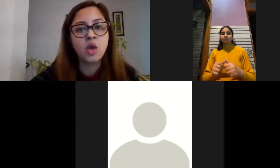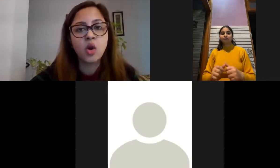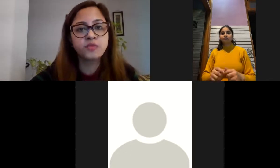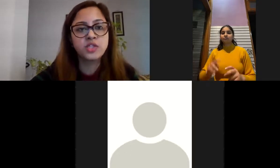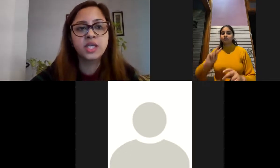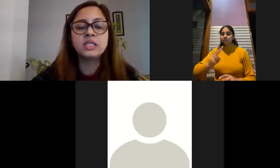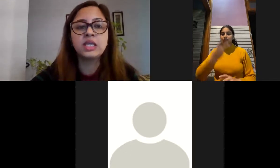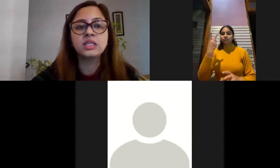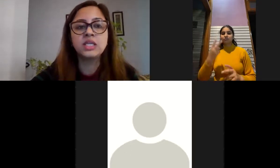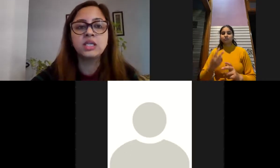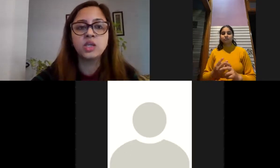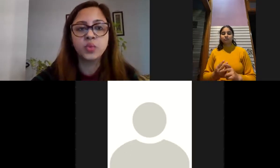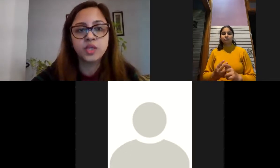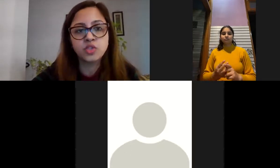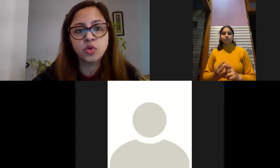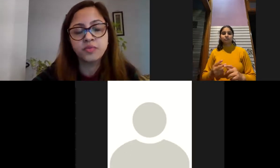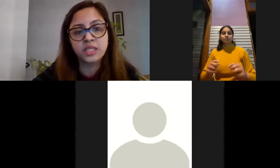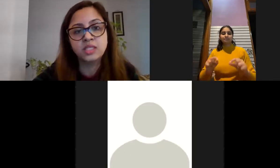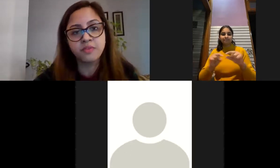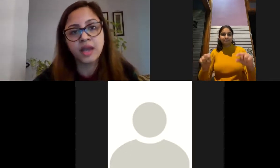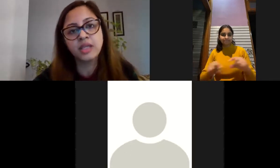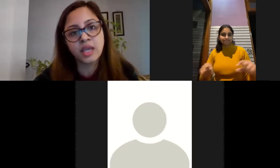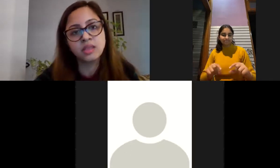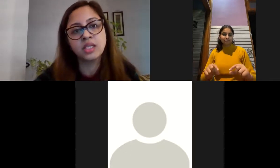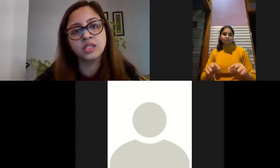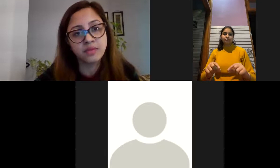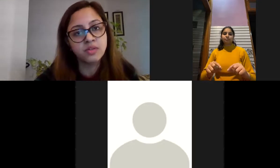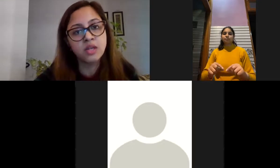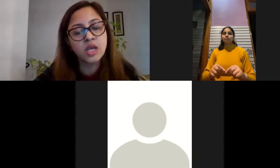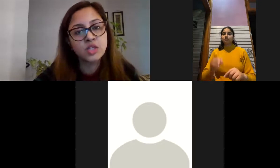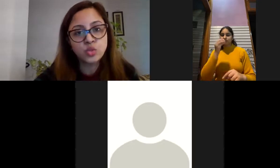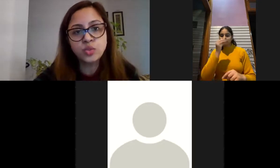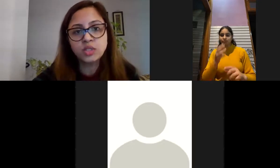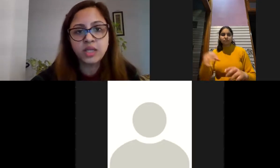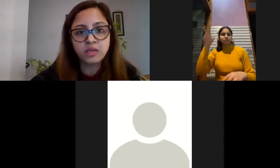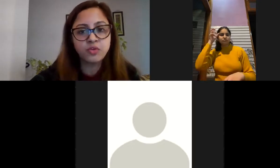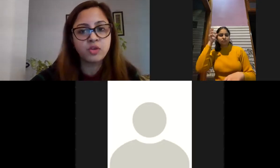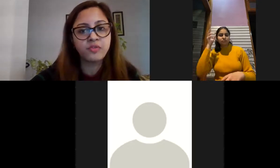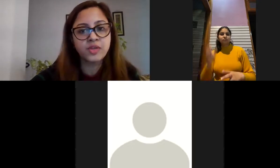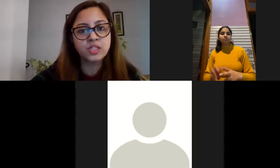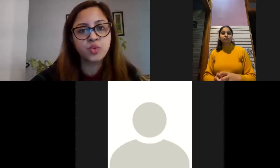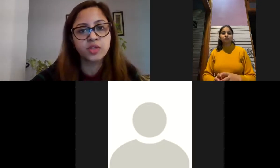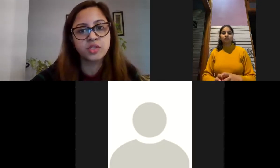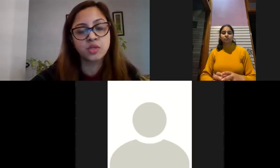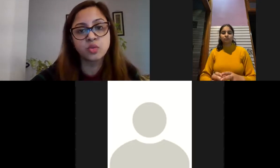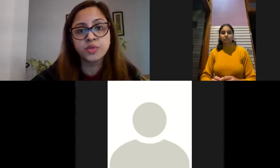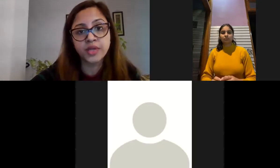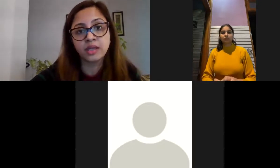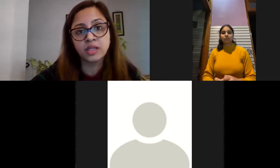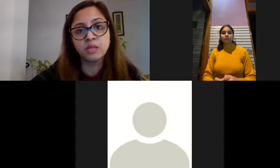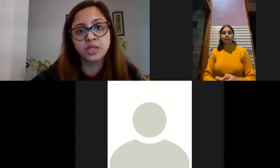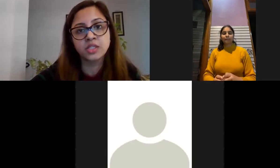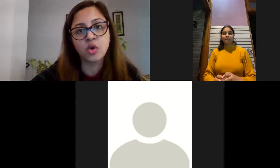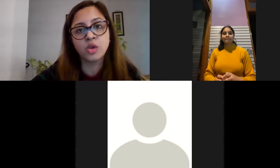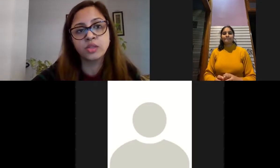double of Jane in the equation of the divine and the devil suitably fulfills what Goober